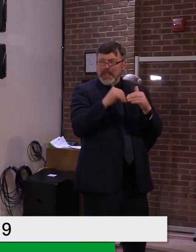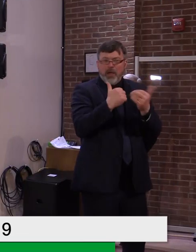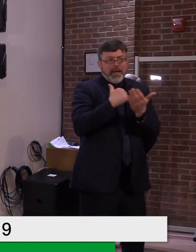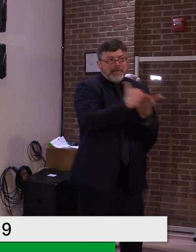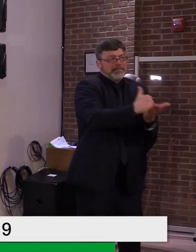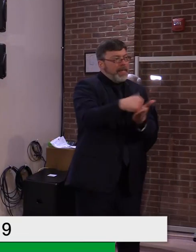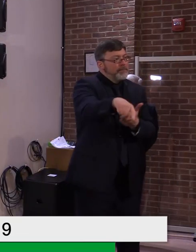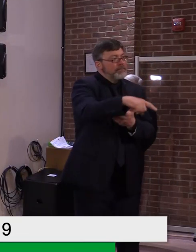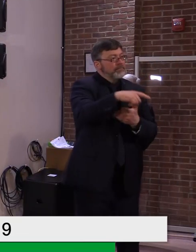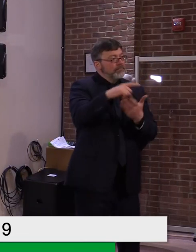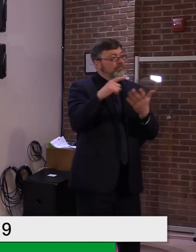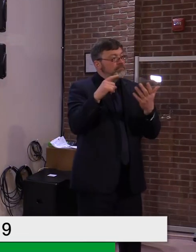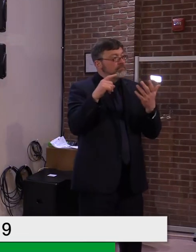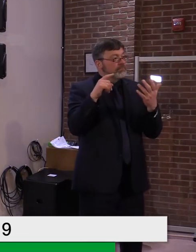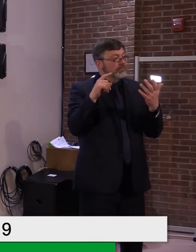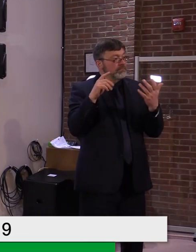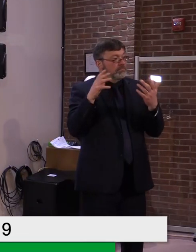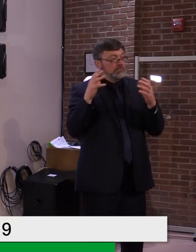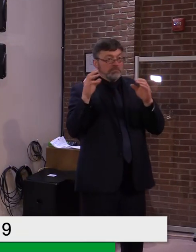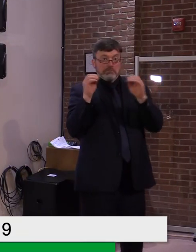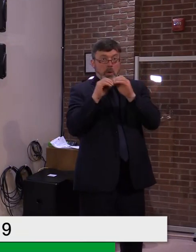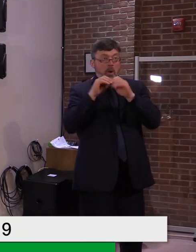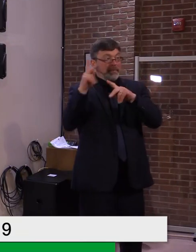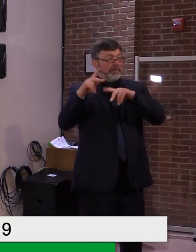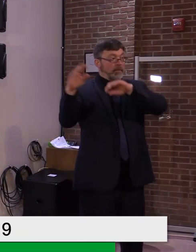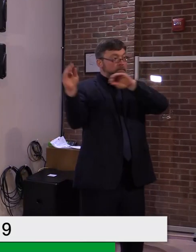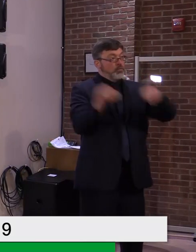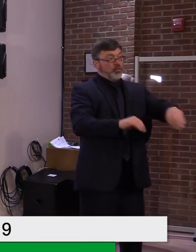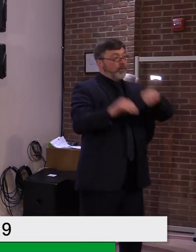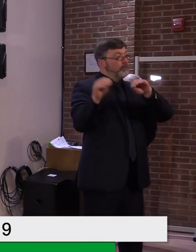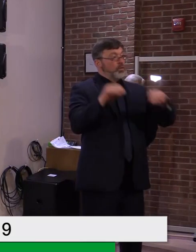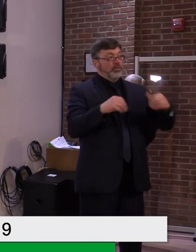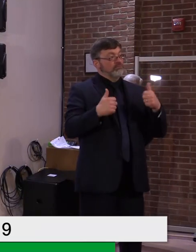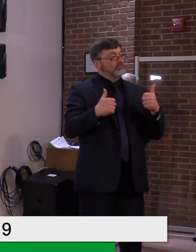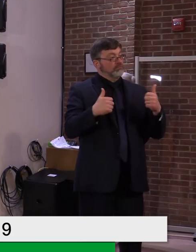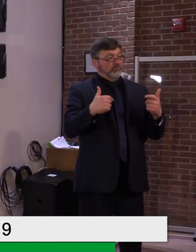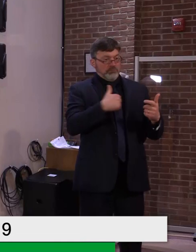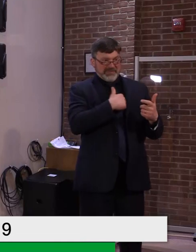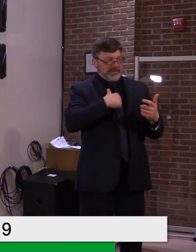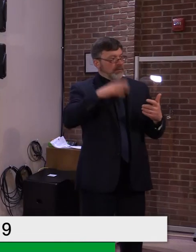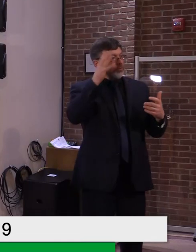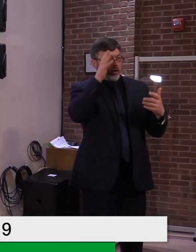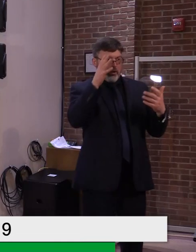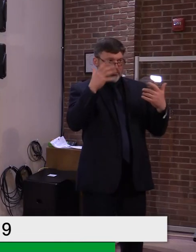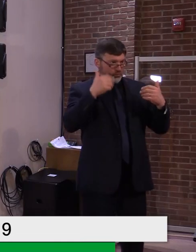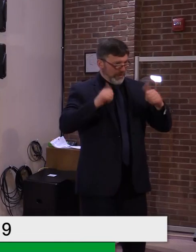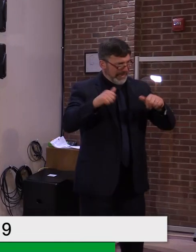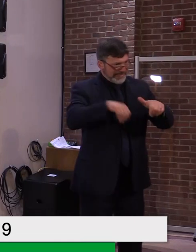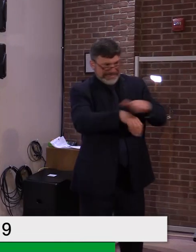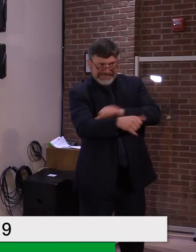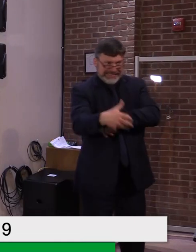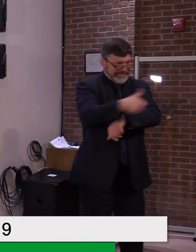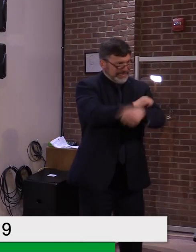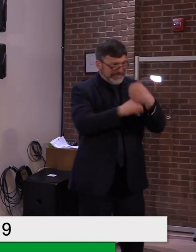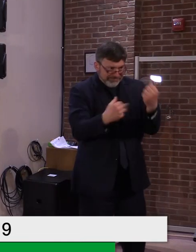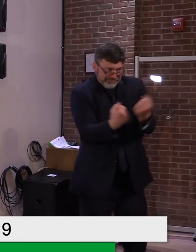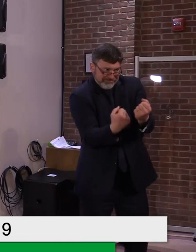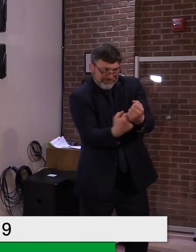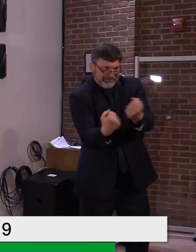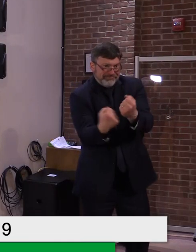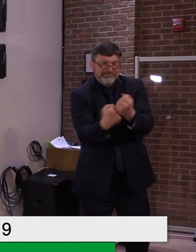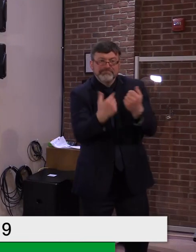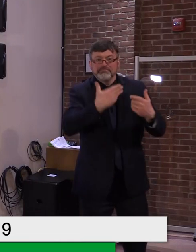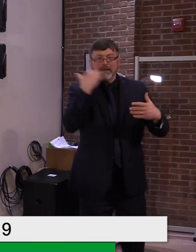possibly more refugees into Vermont, and we'll do our best to welcome them. Were there any